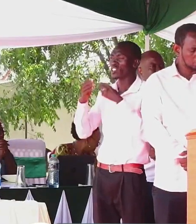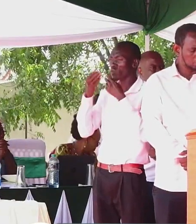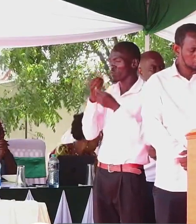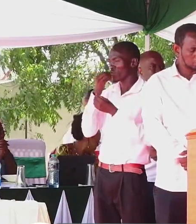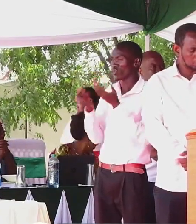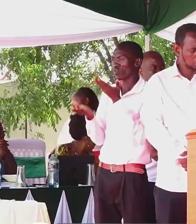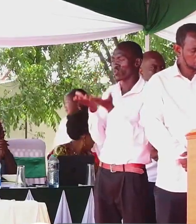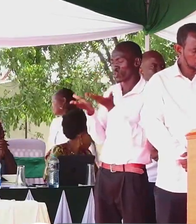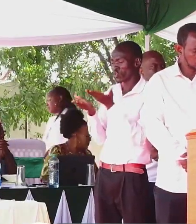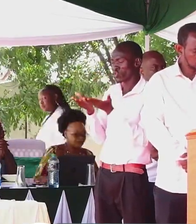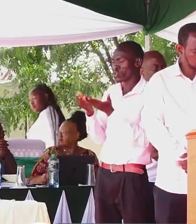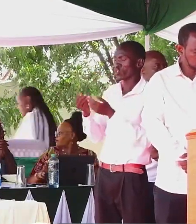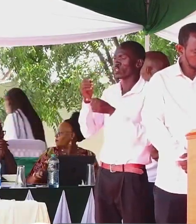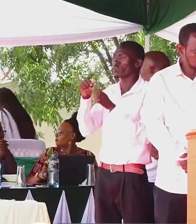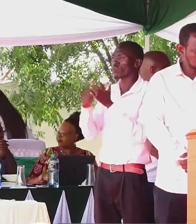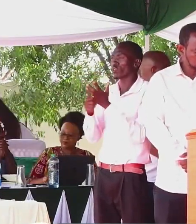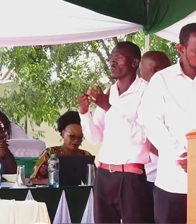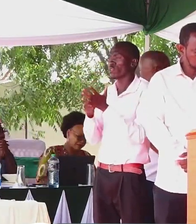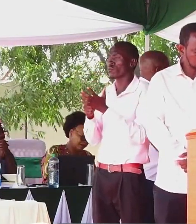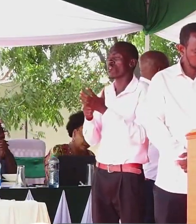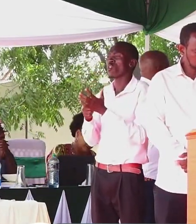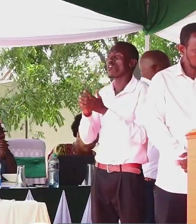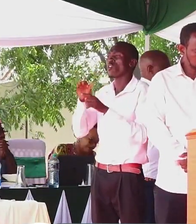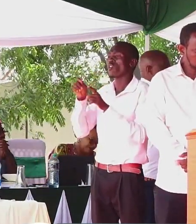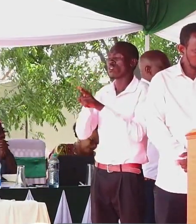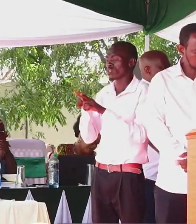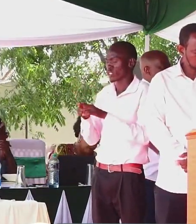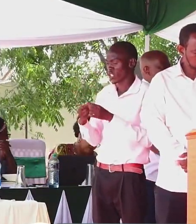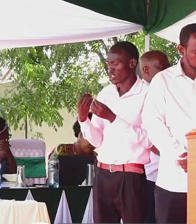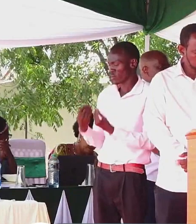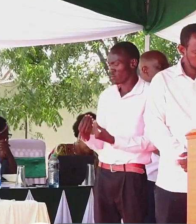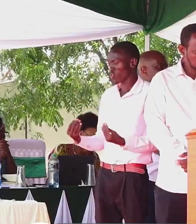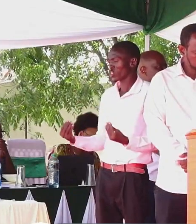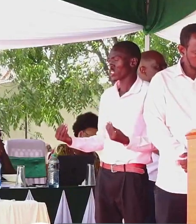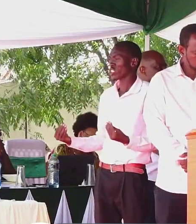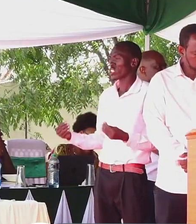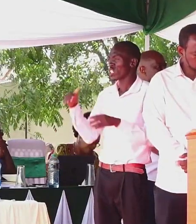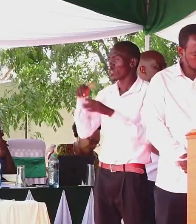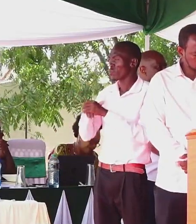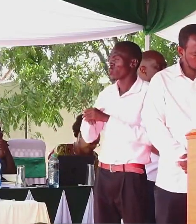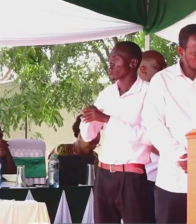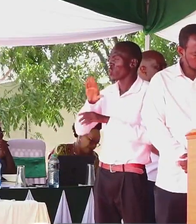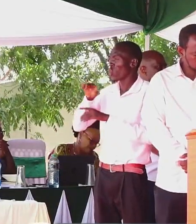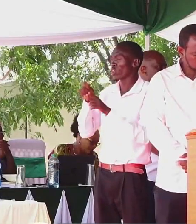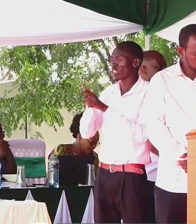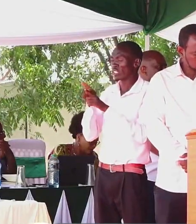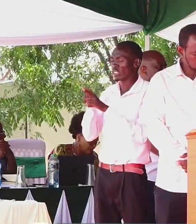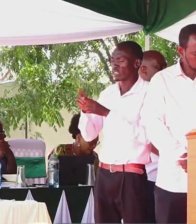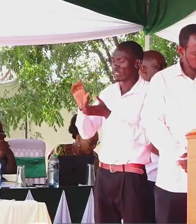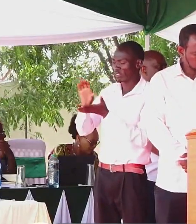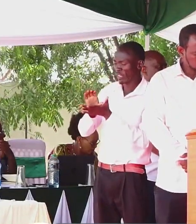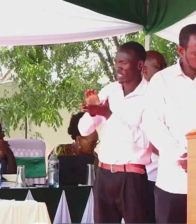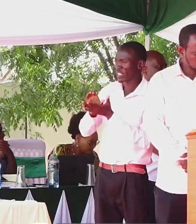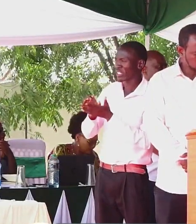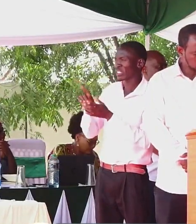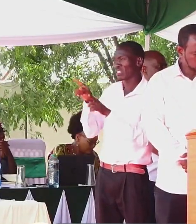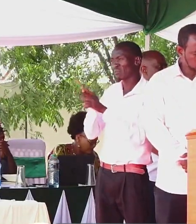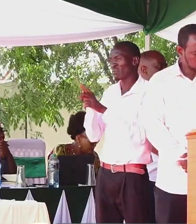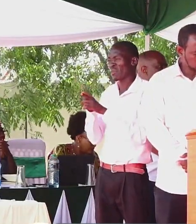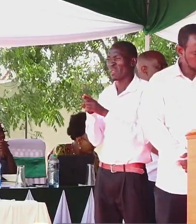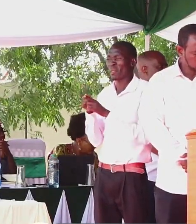sure that at least the students, the small children, and in those particular ECD centers are not